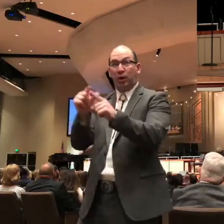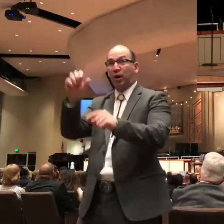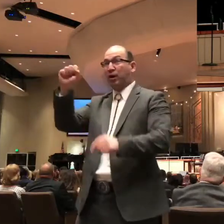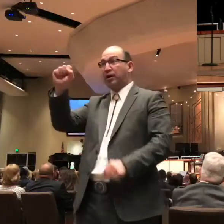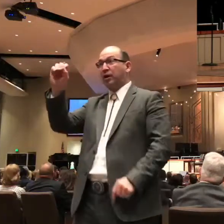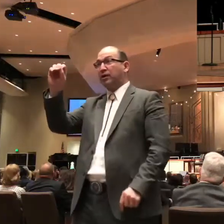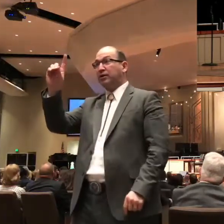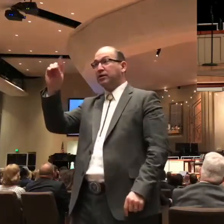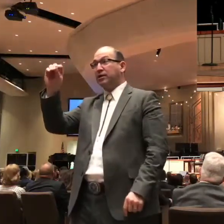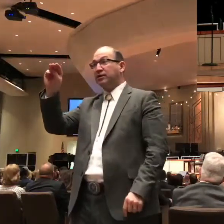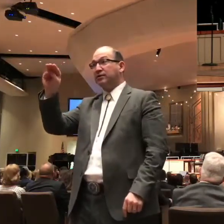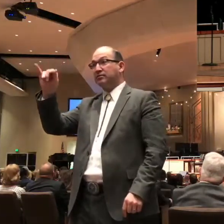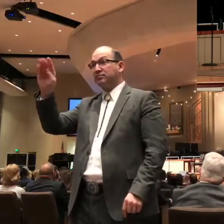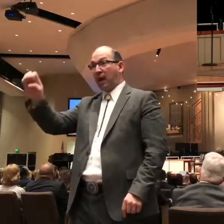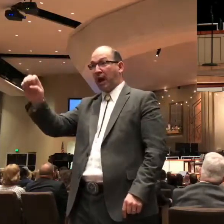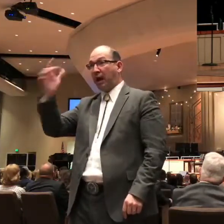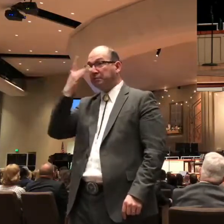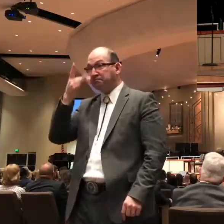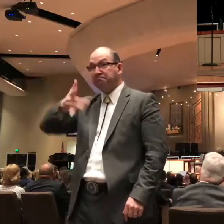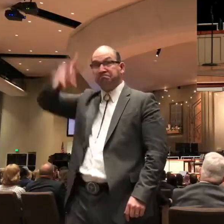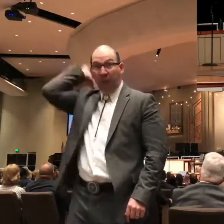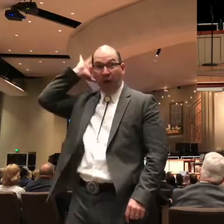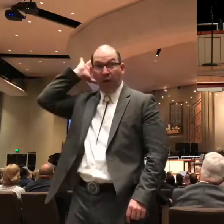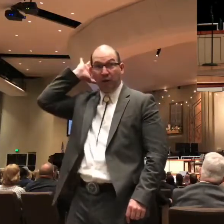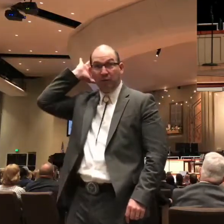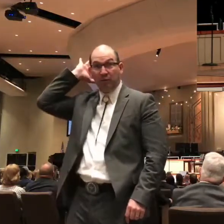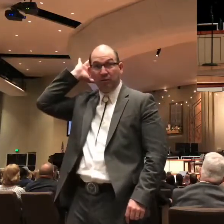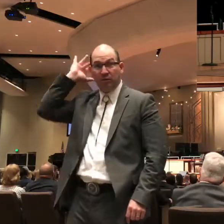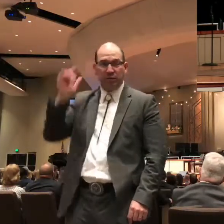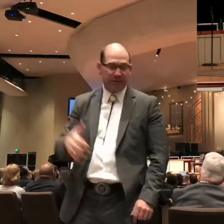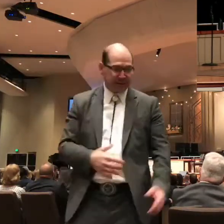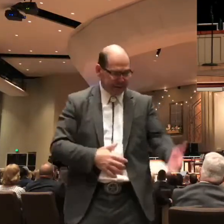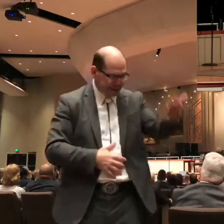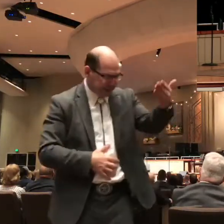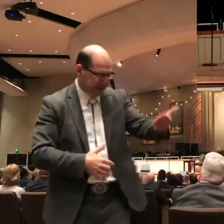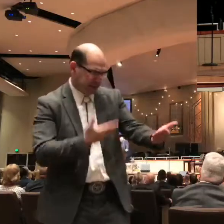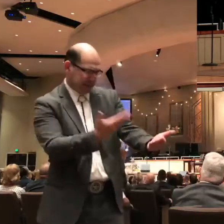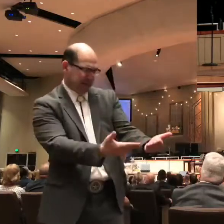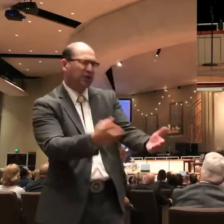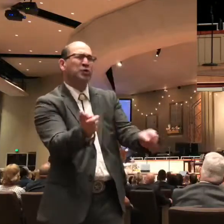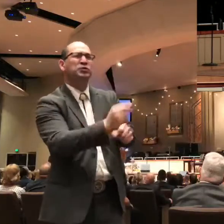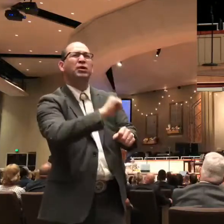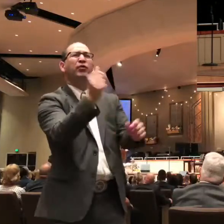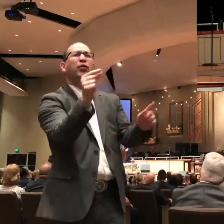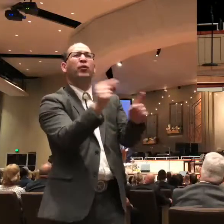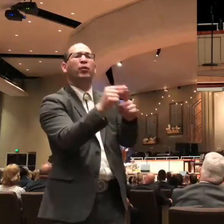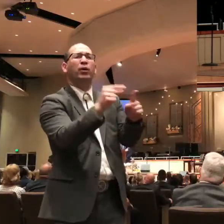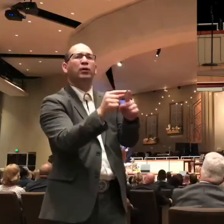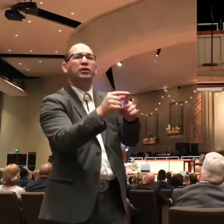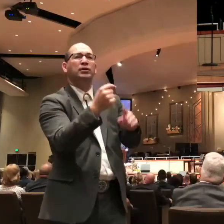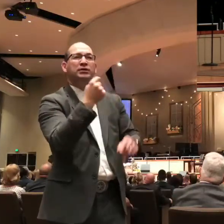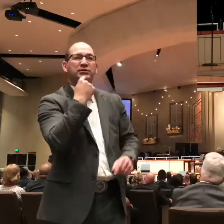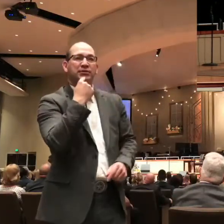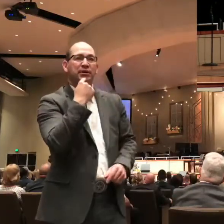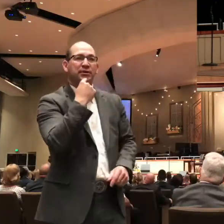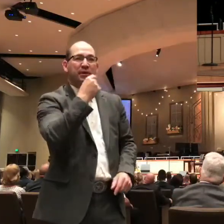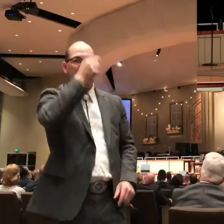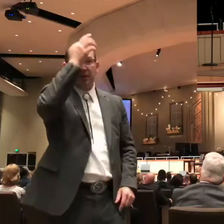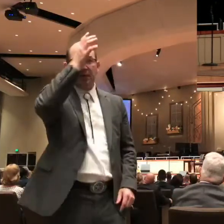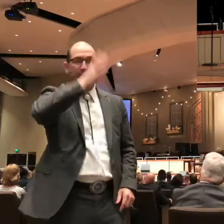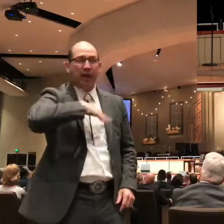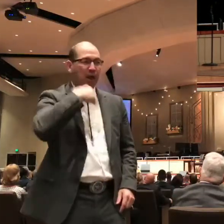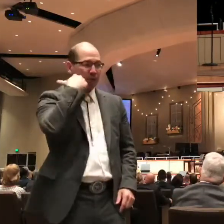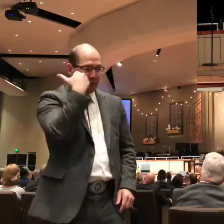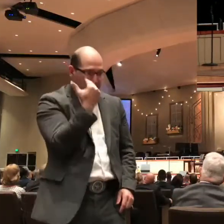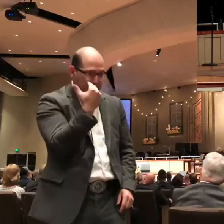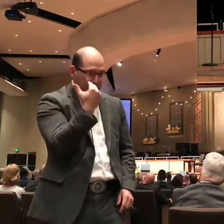new one that's supposed to be good, that we have the jury out on it. It didn't use the word sodomite. It used the word male prostitute. May I